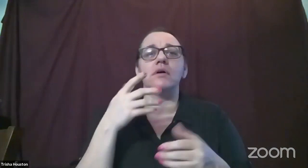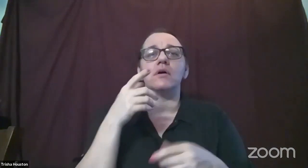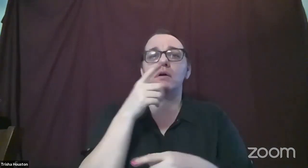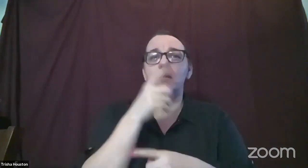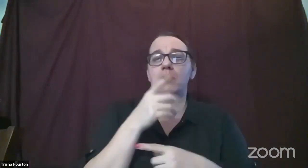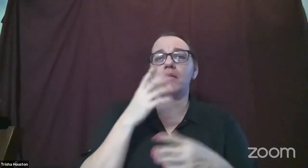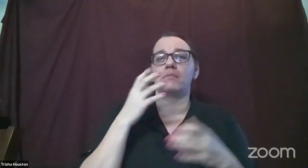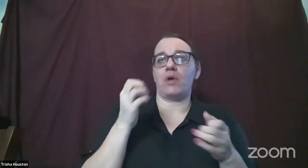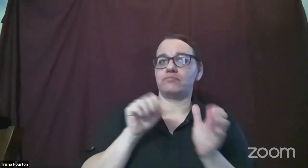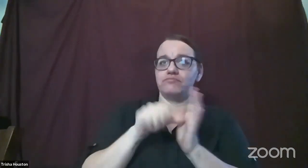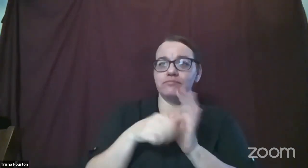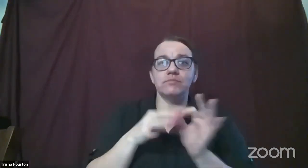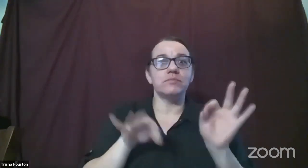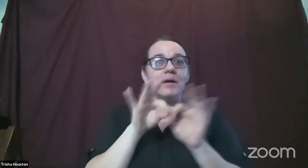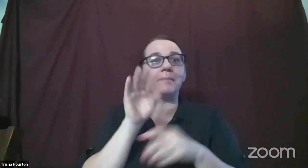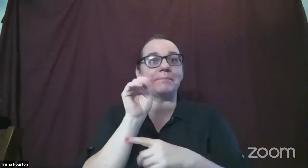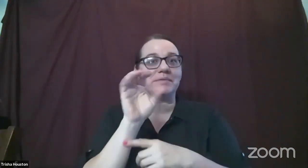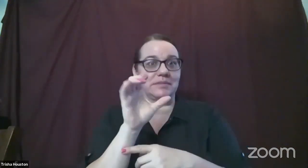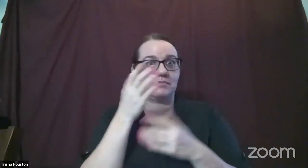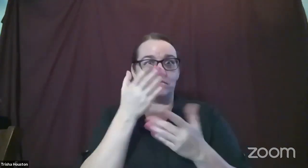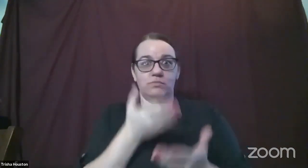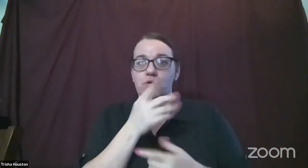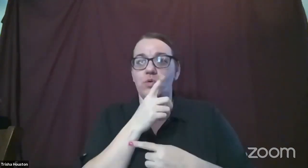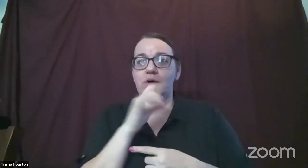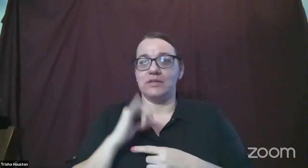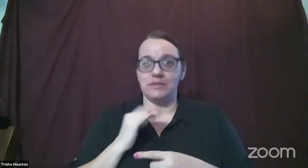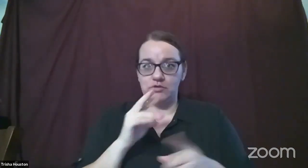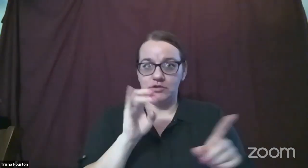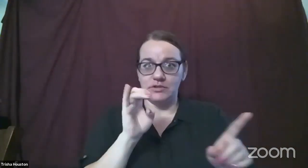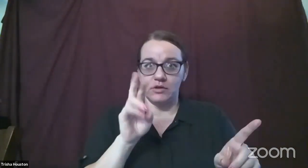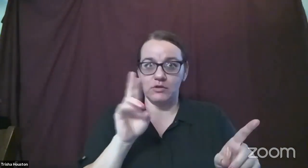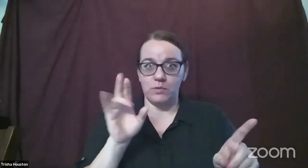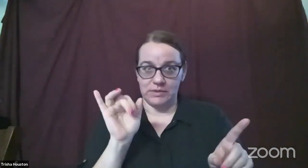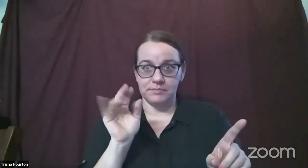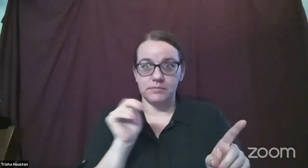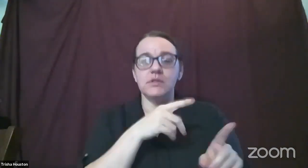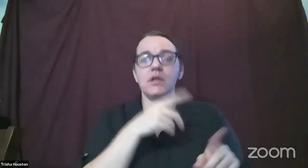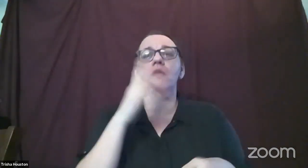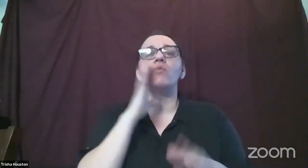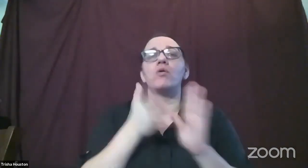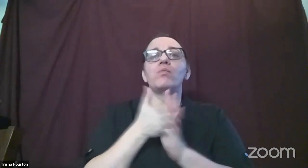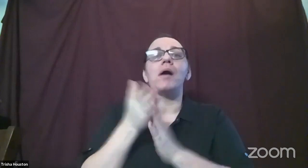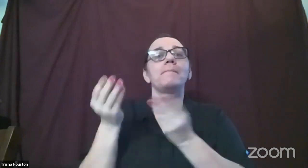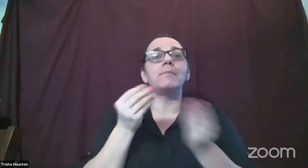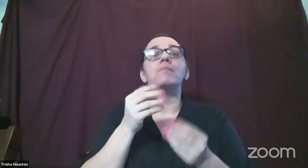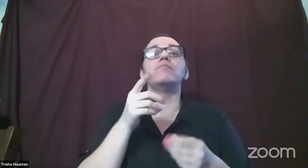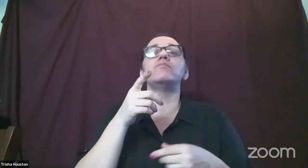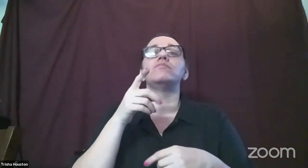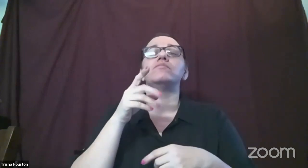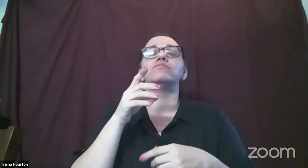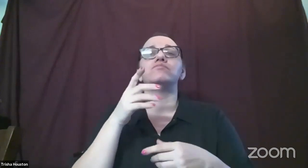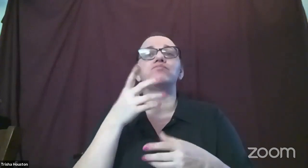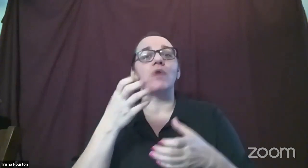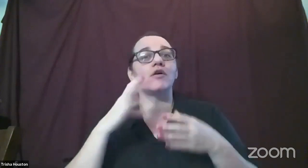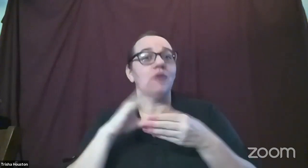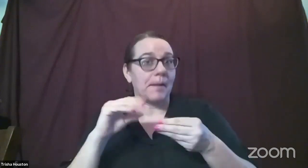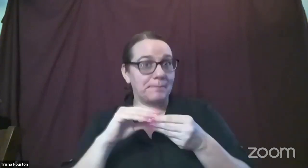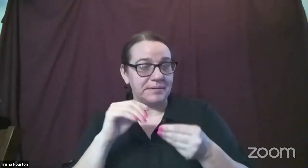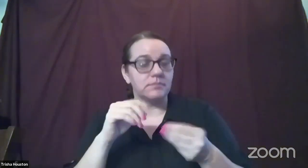Okay, more people will continue to join, but I do want to make sure that we know what's going to happen